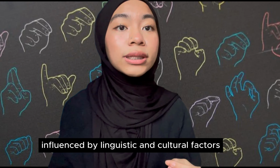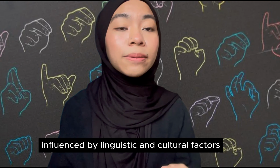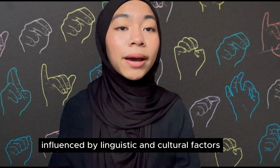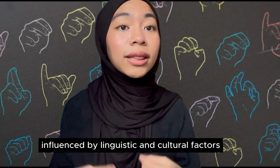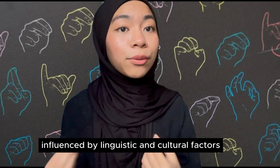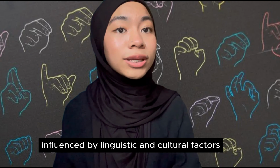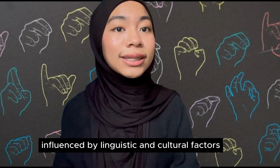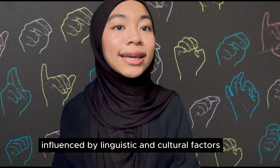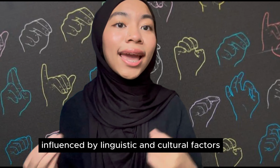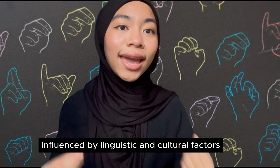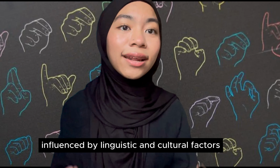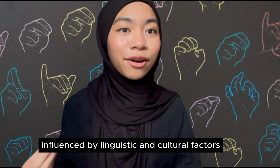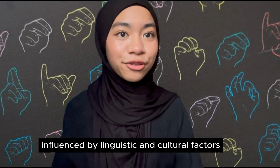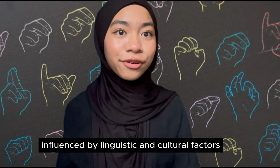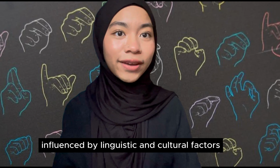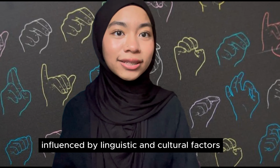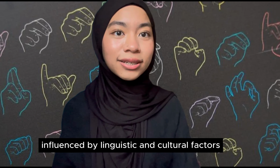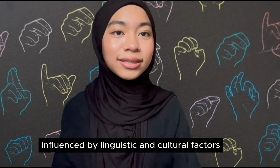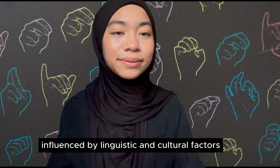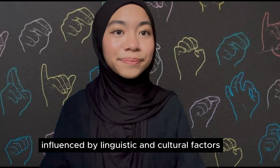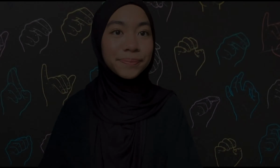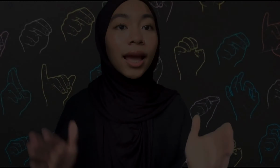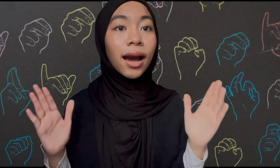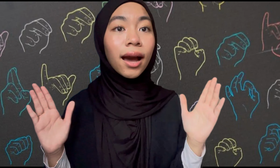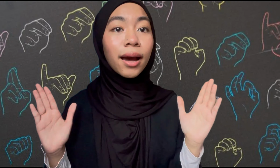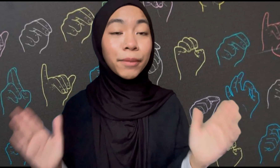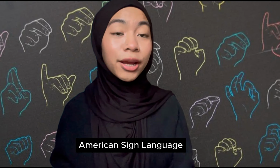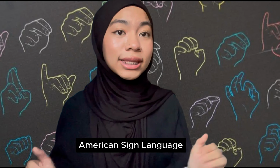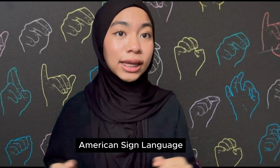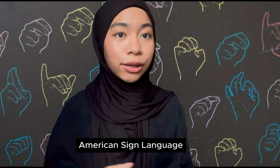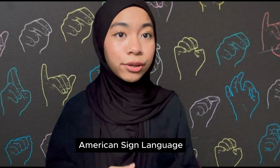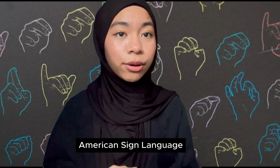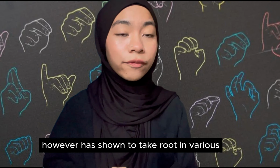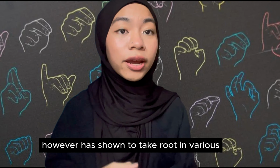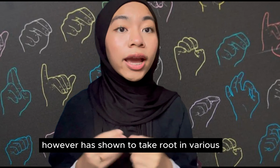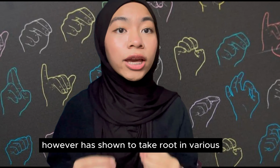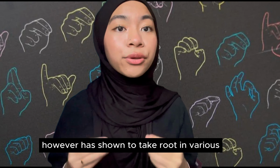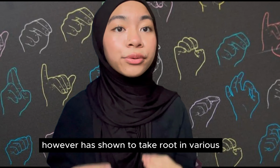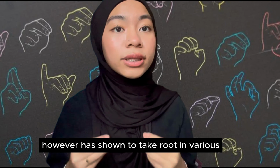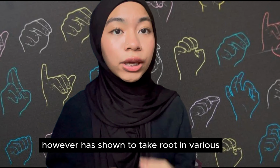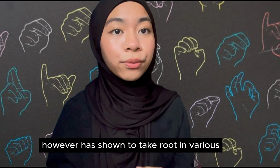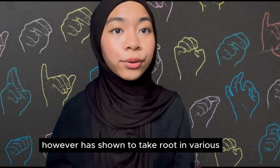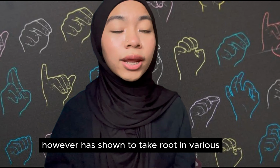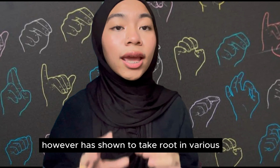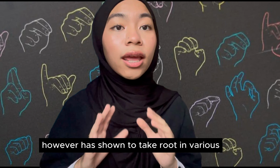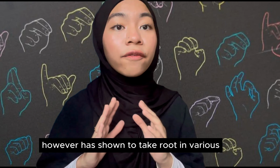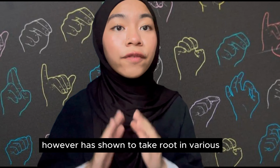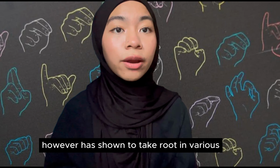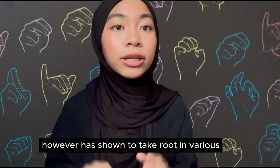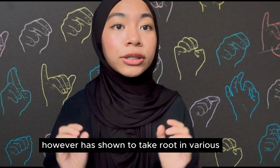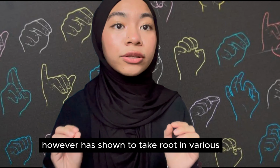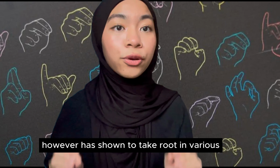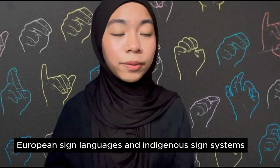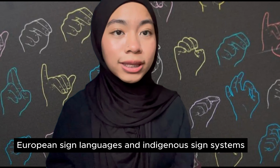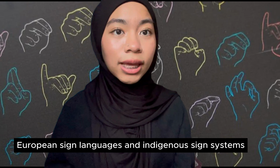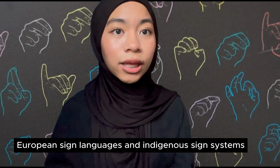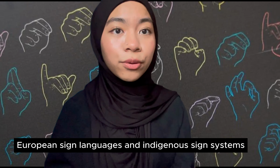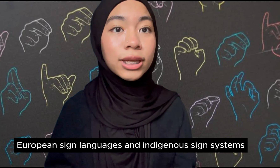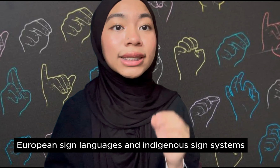by linguistic and cultural factors. American Sign Language, however, has shown to take root in various European sign languages